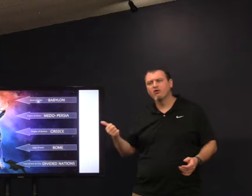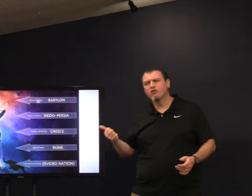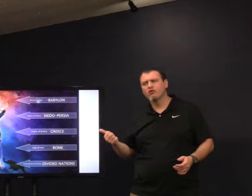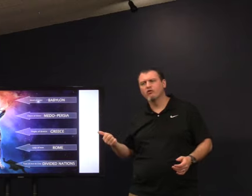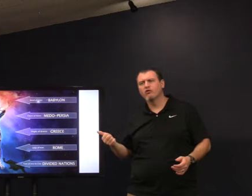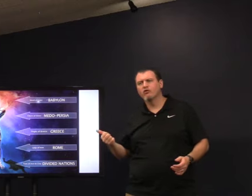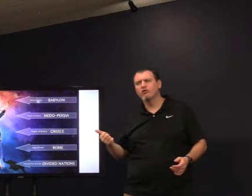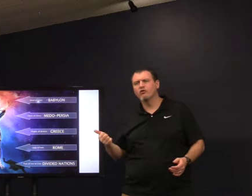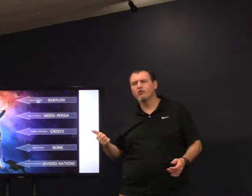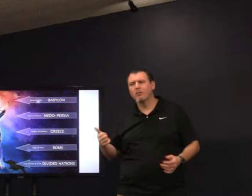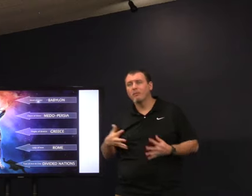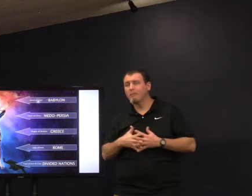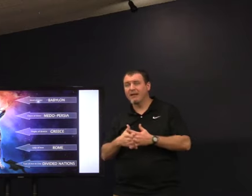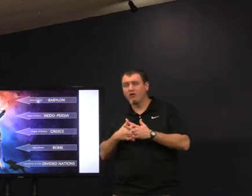know.